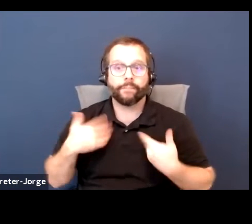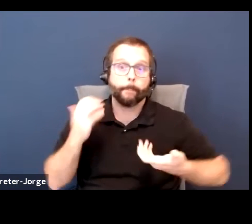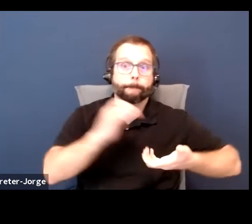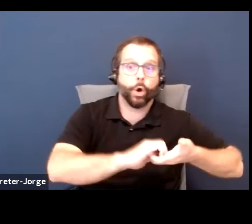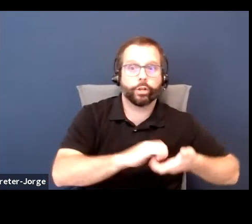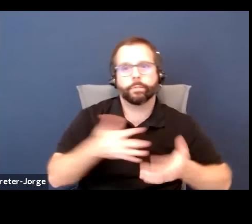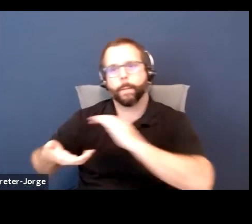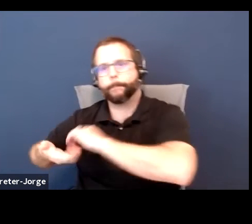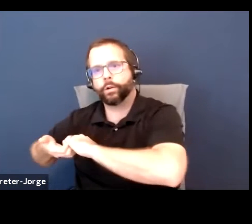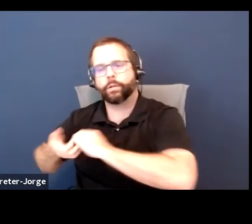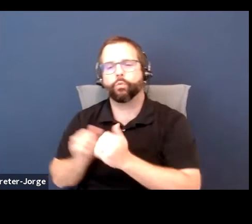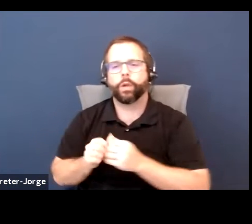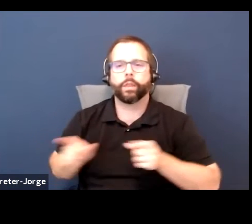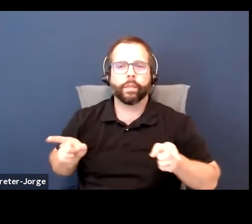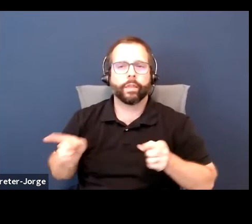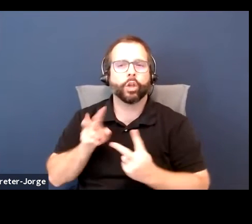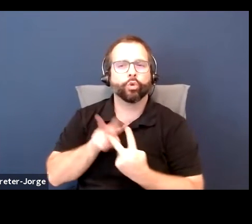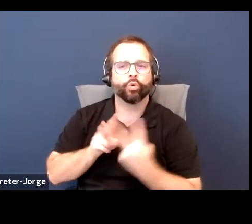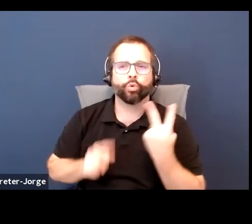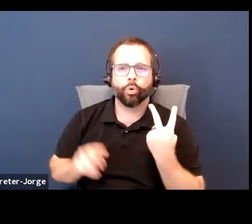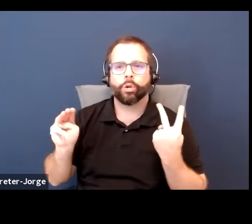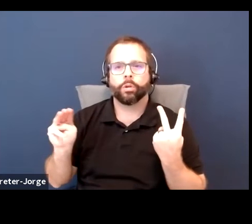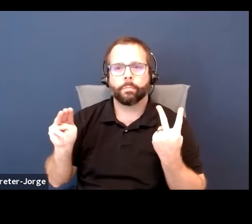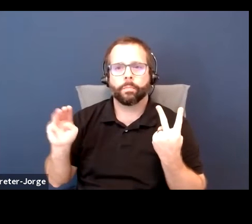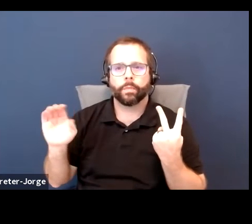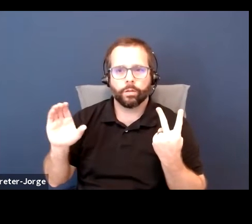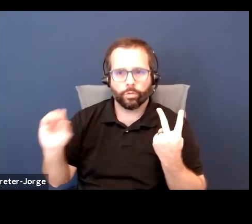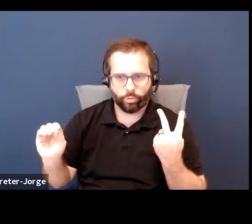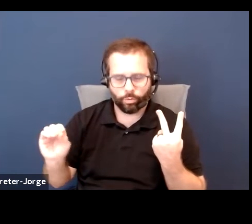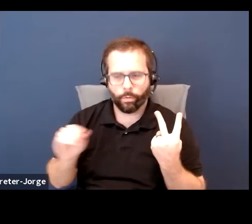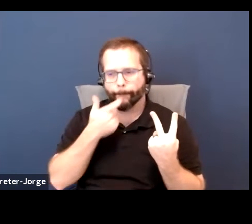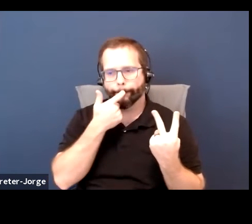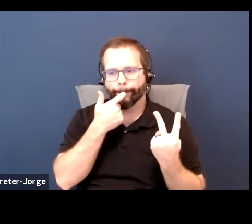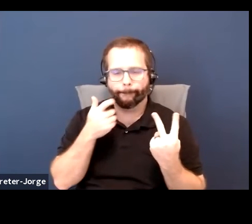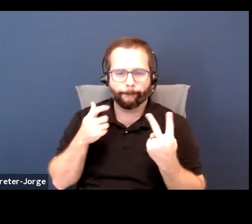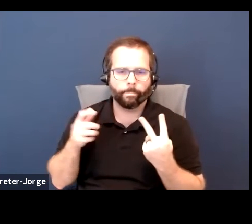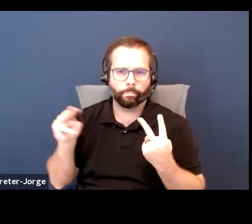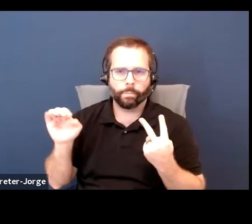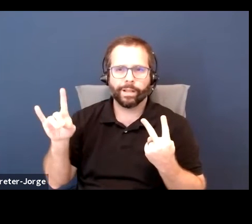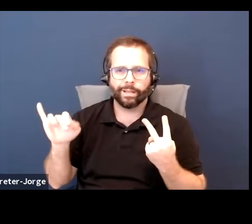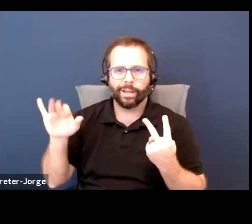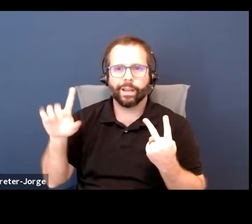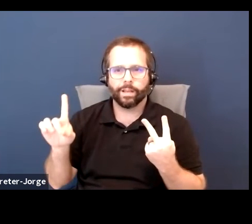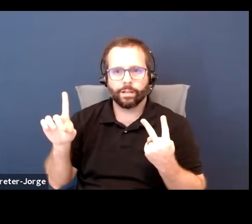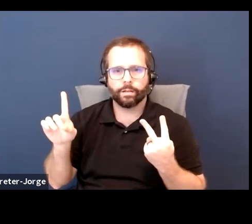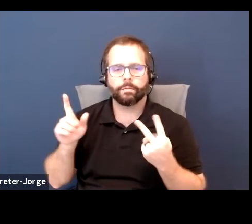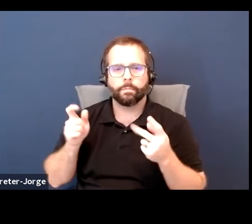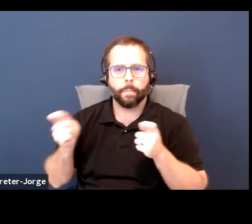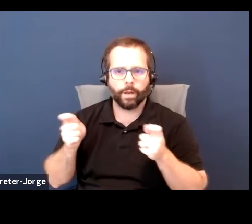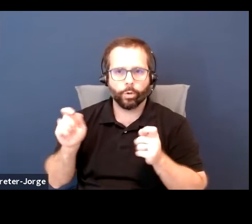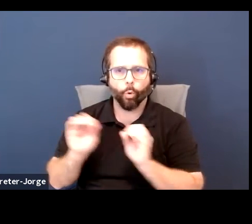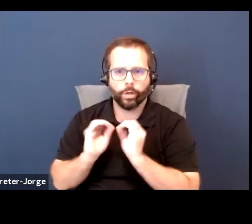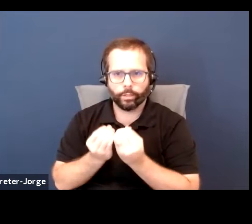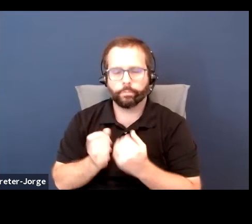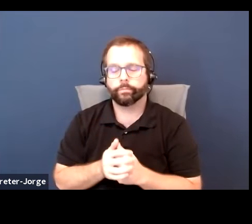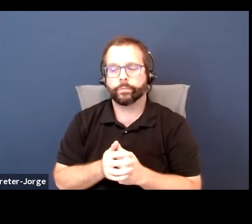a couple of the Medicaid managed care organizations. So real excited about the opportunities that this